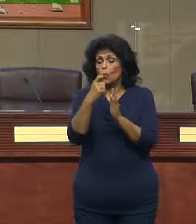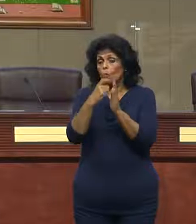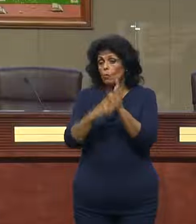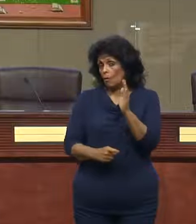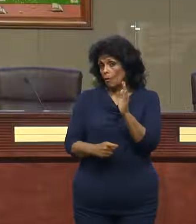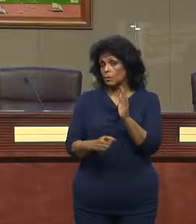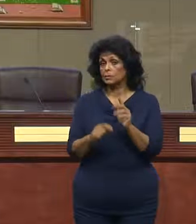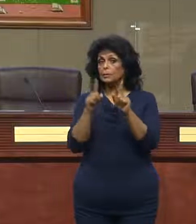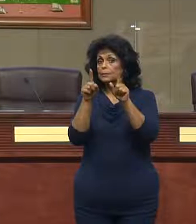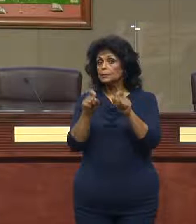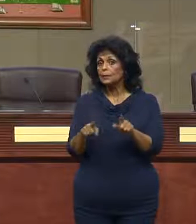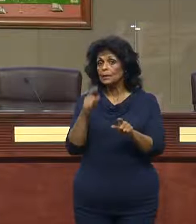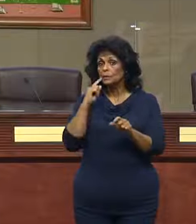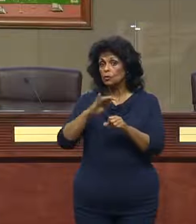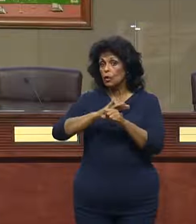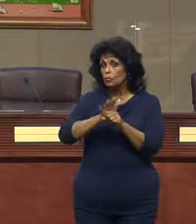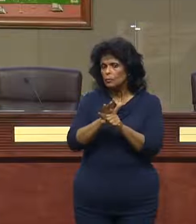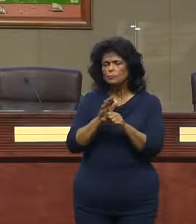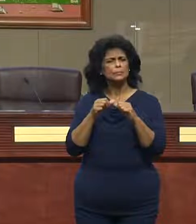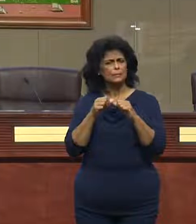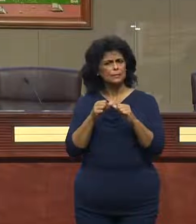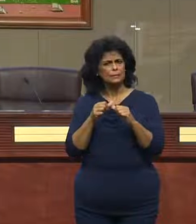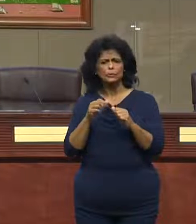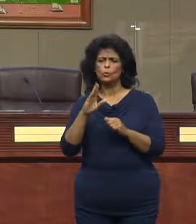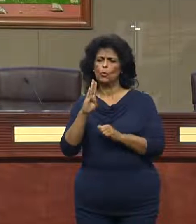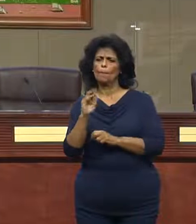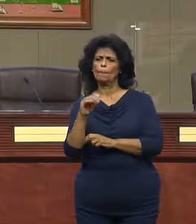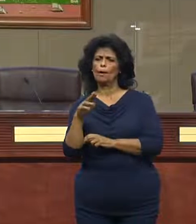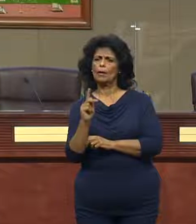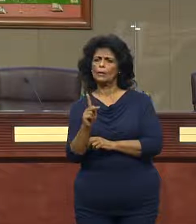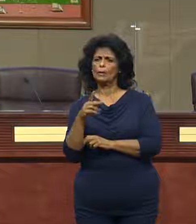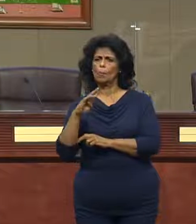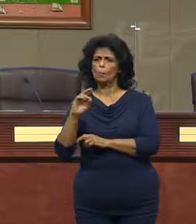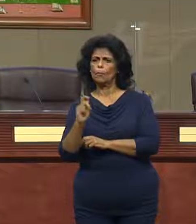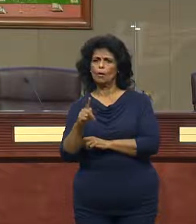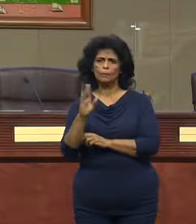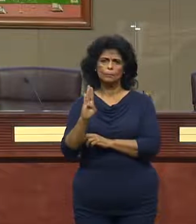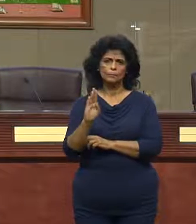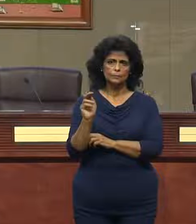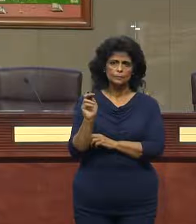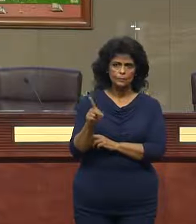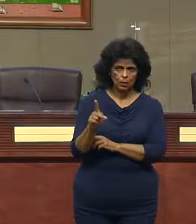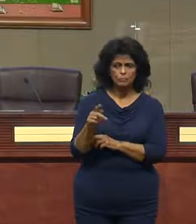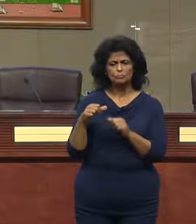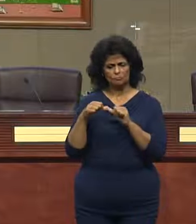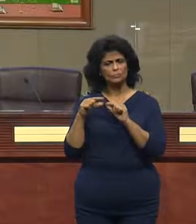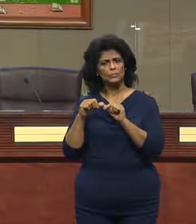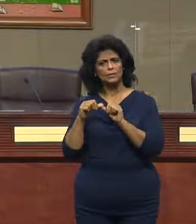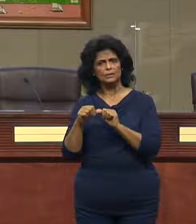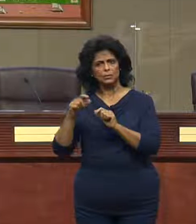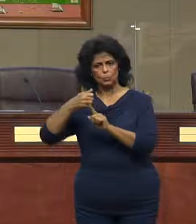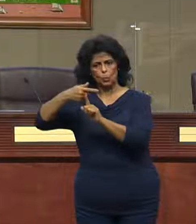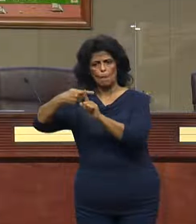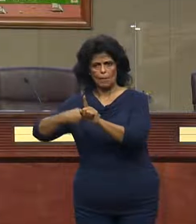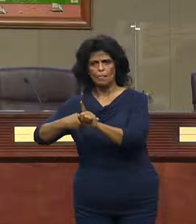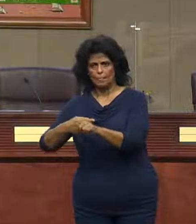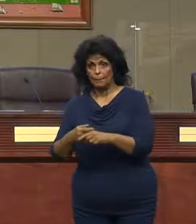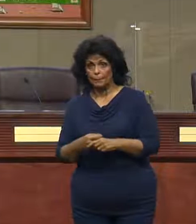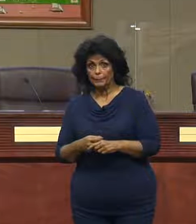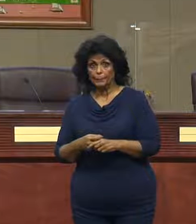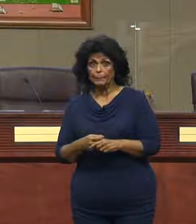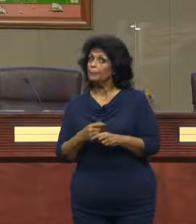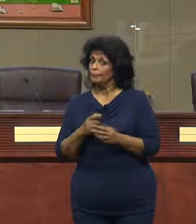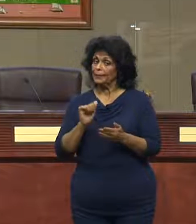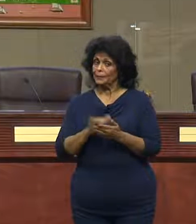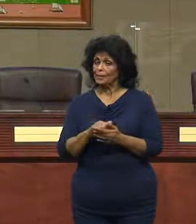the end of this month. So those are our 4 goals for this week. I'm also excited to announce